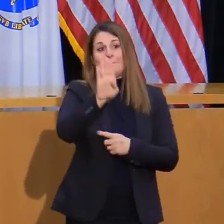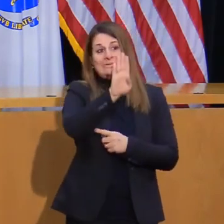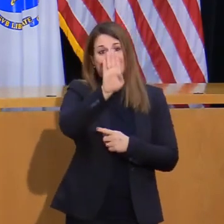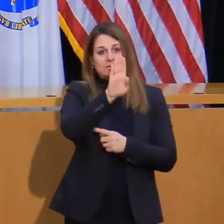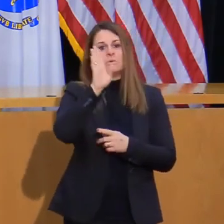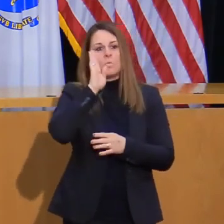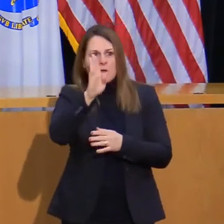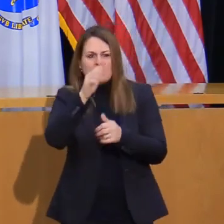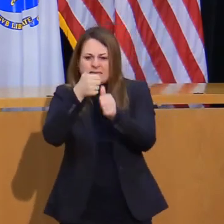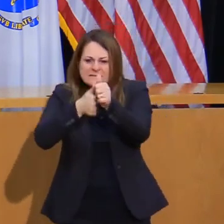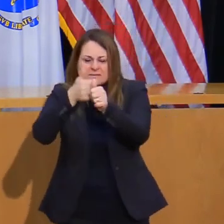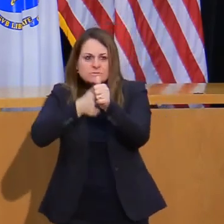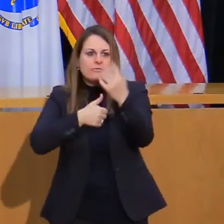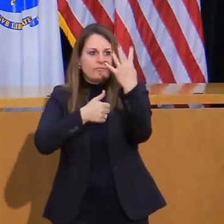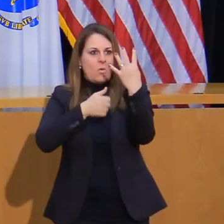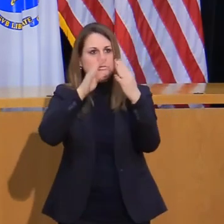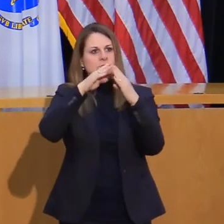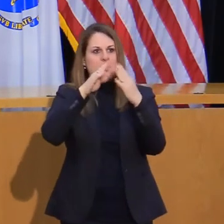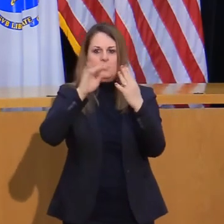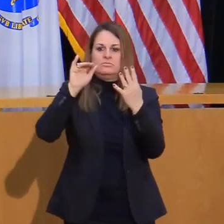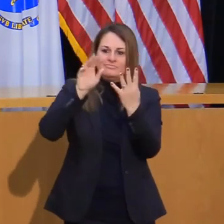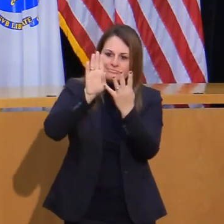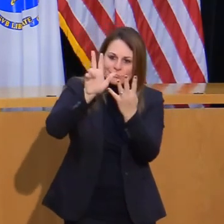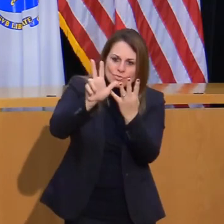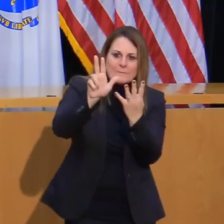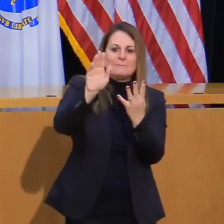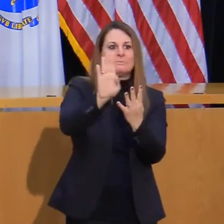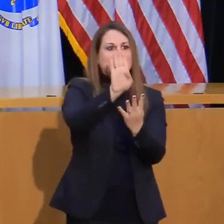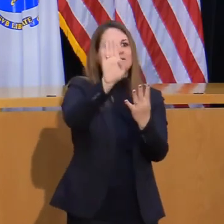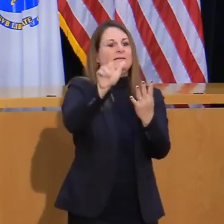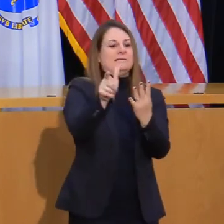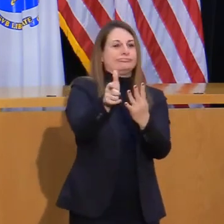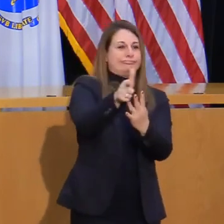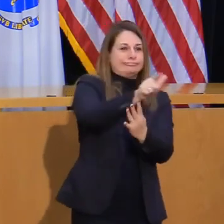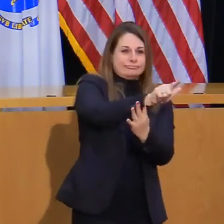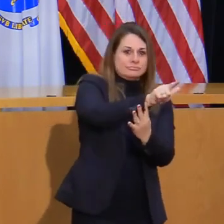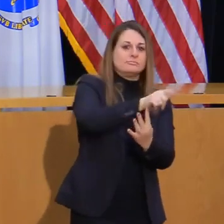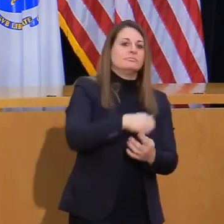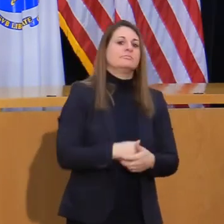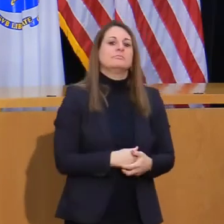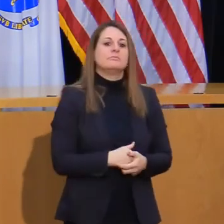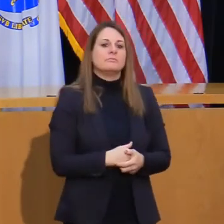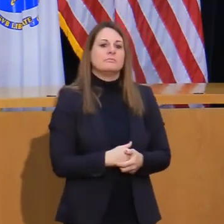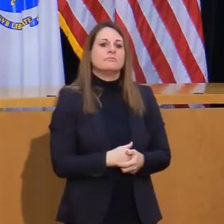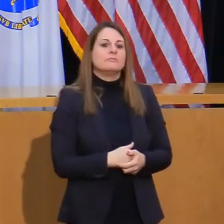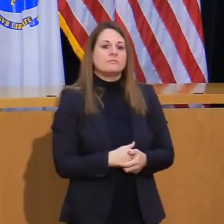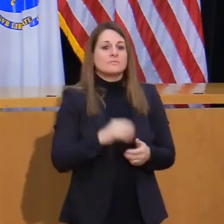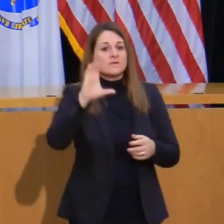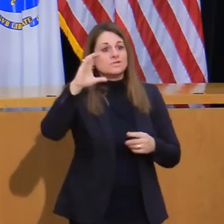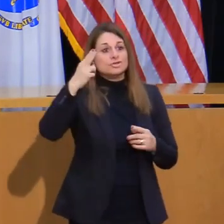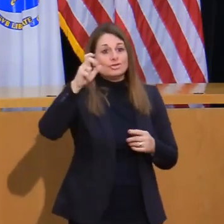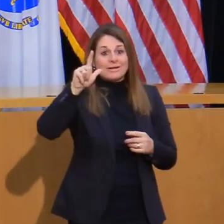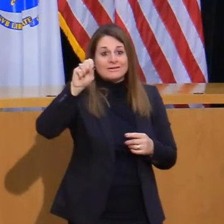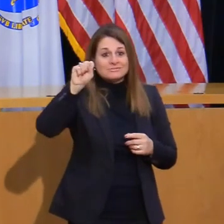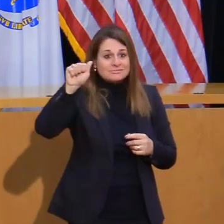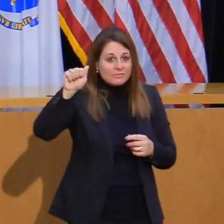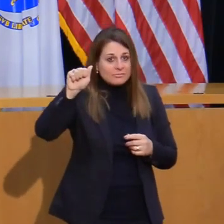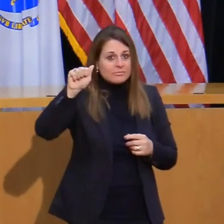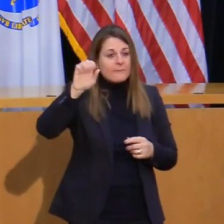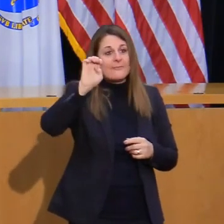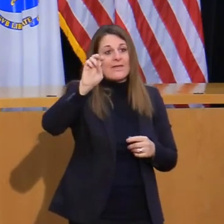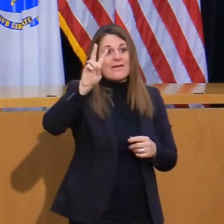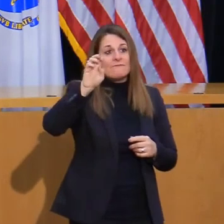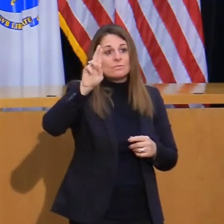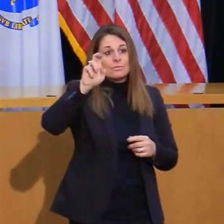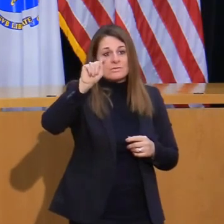But as a result of the way the bill was designed, Chelsea, Everett, Methuen, and Randolph are due to receive